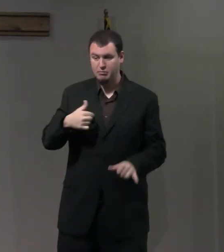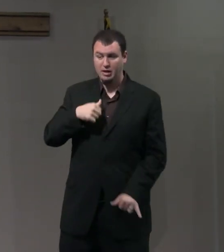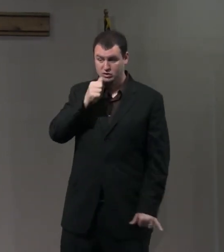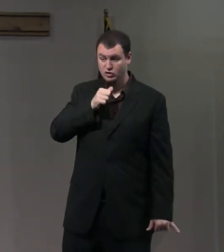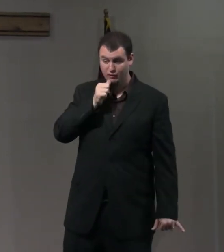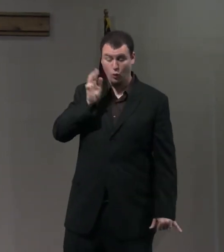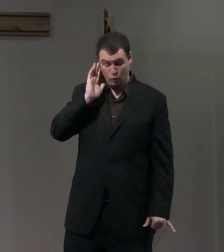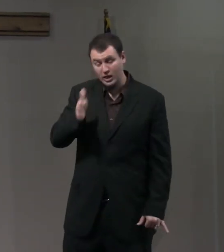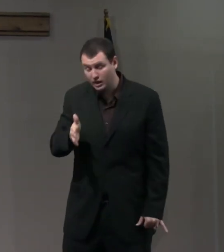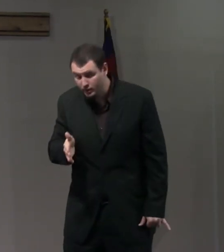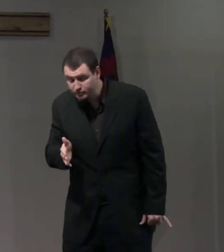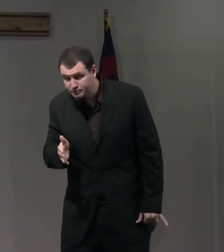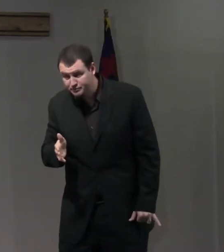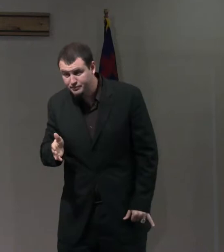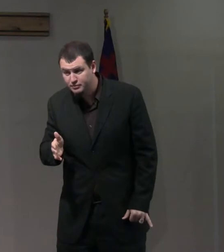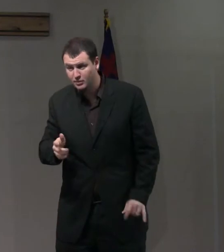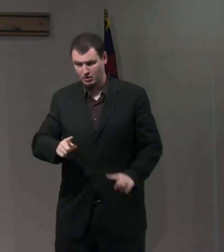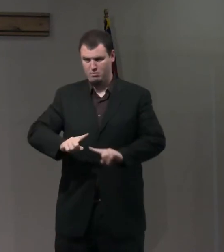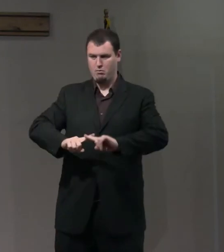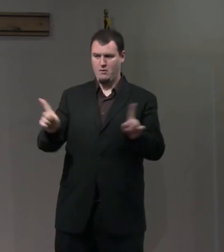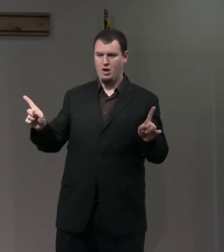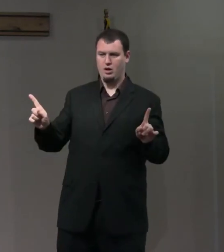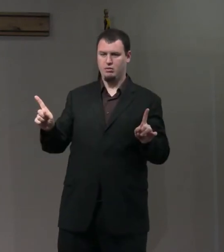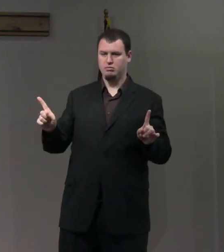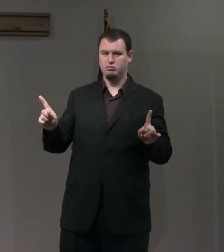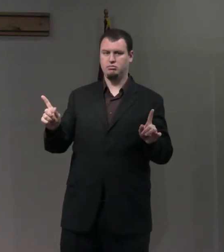suffer just as I will suffer. But